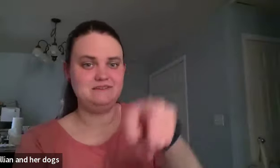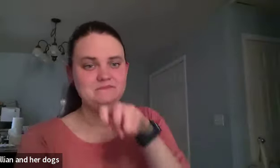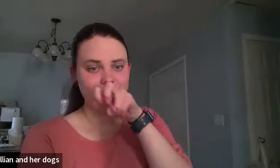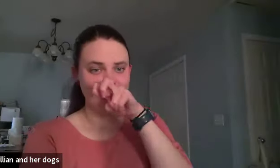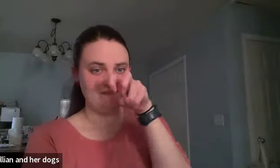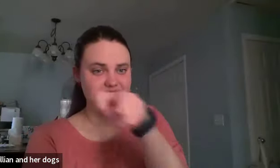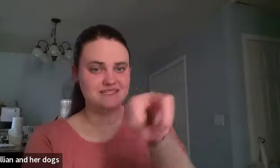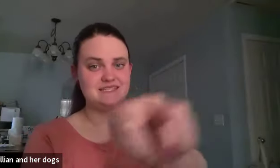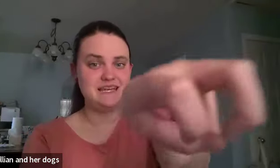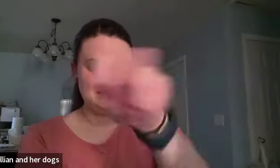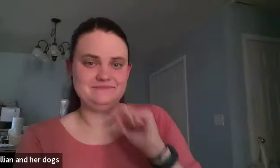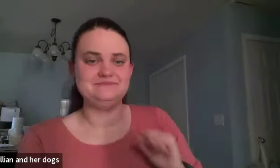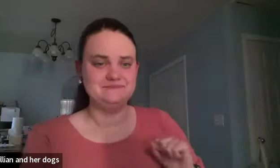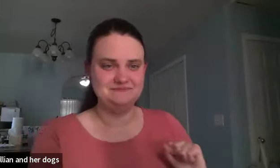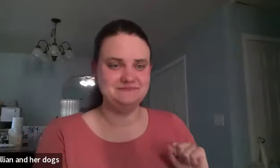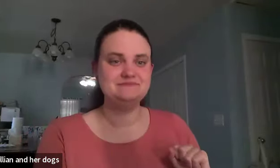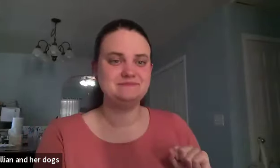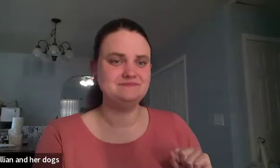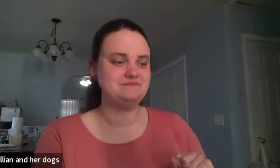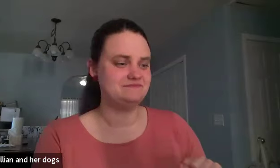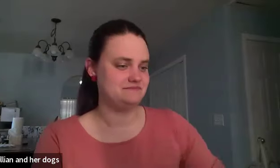snake, snake.